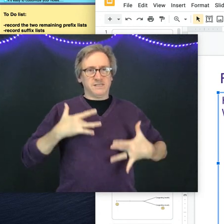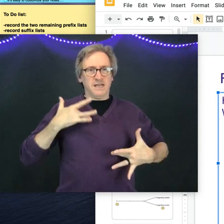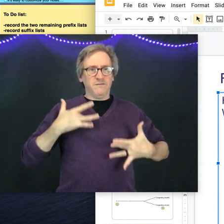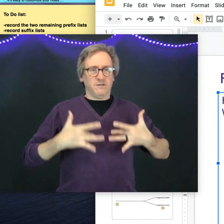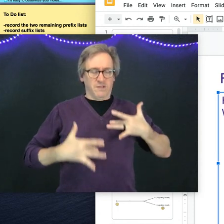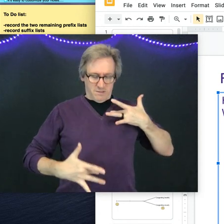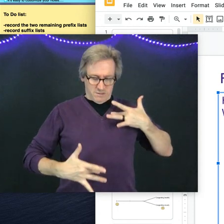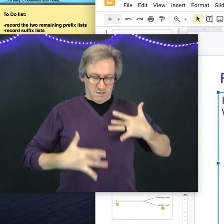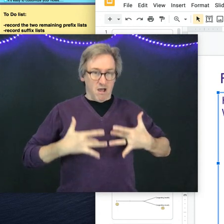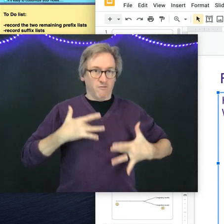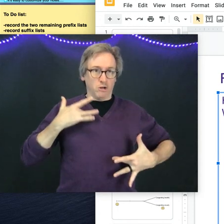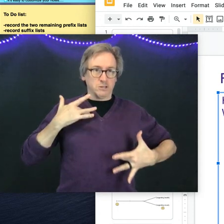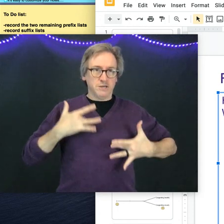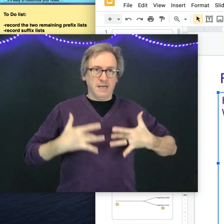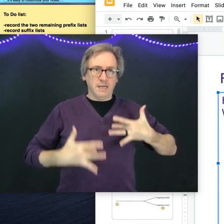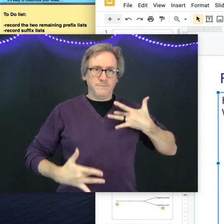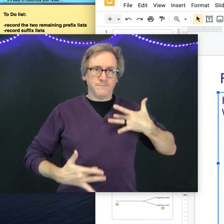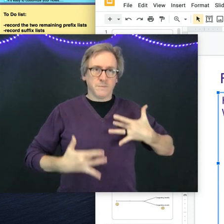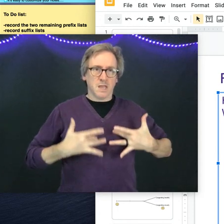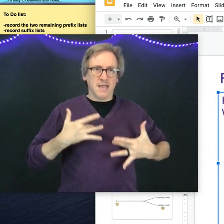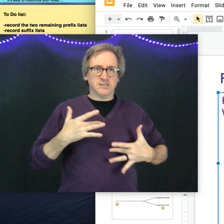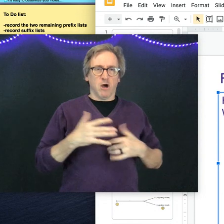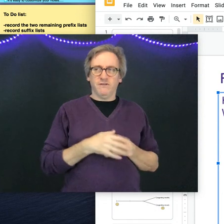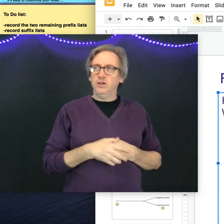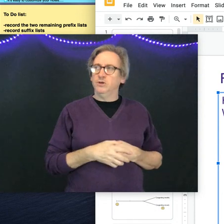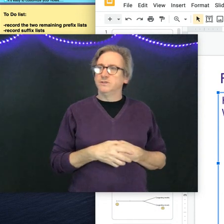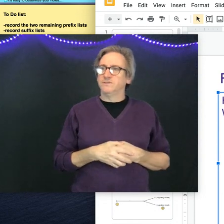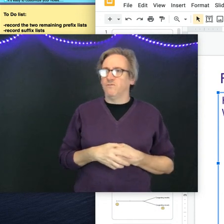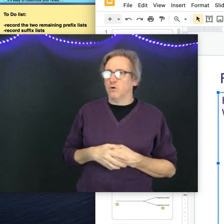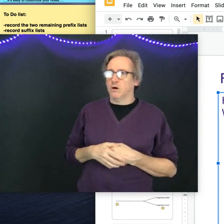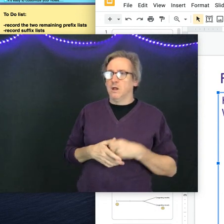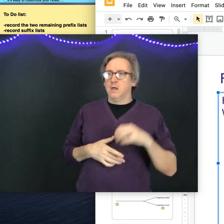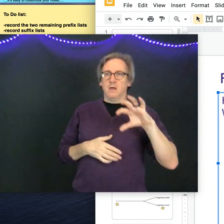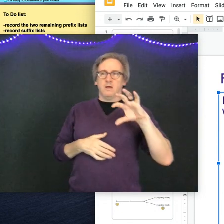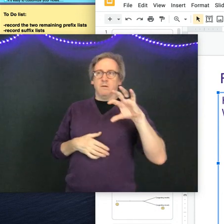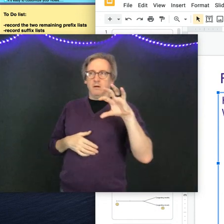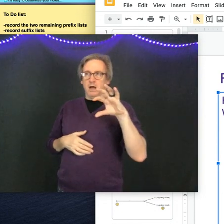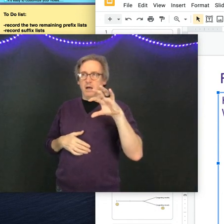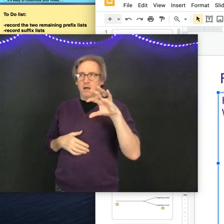the sign of alternating is often used for